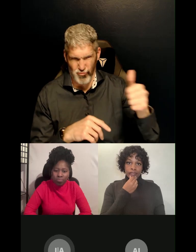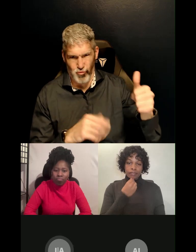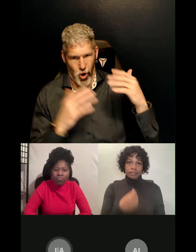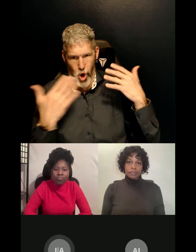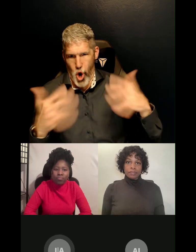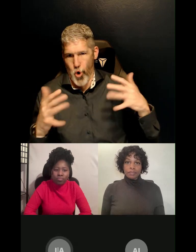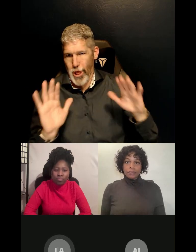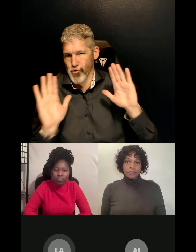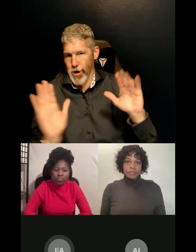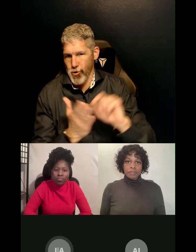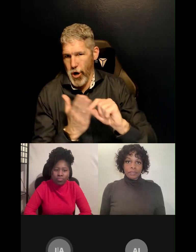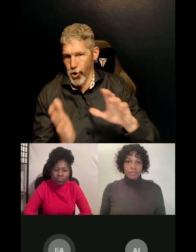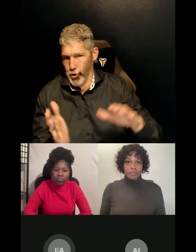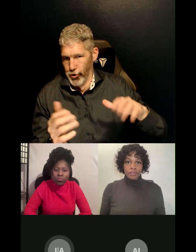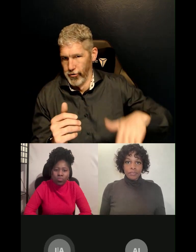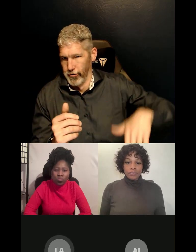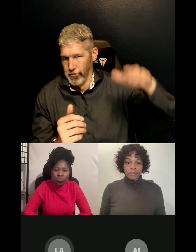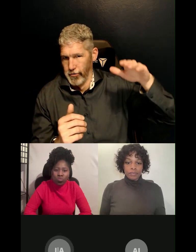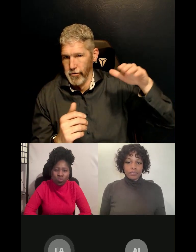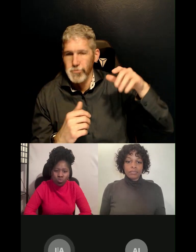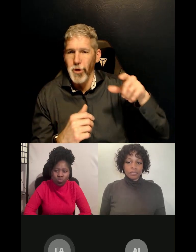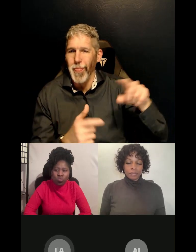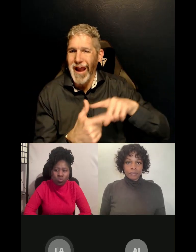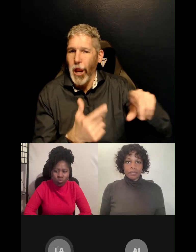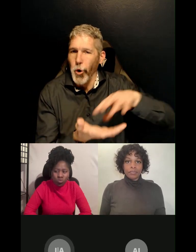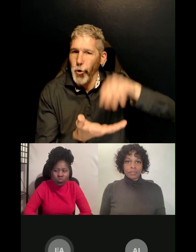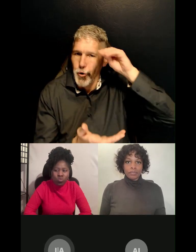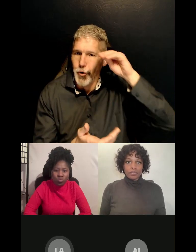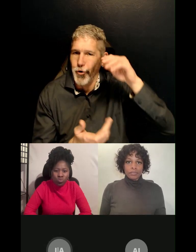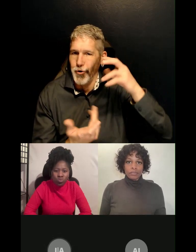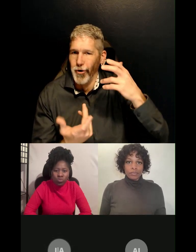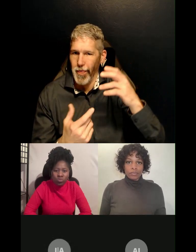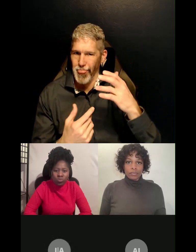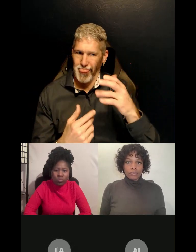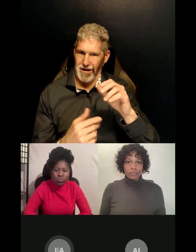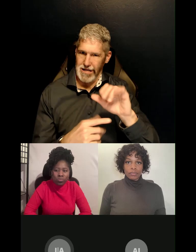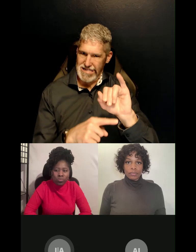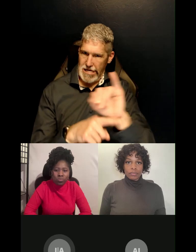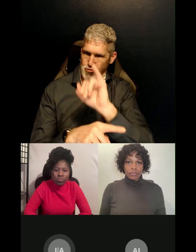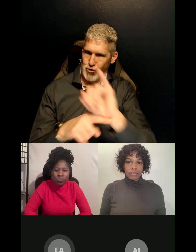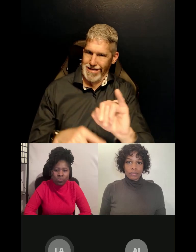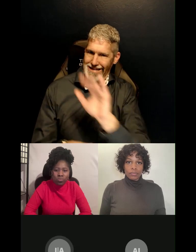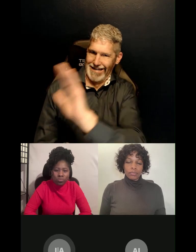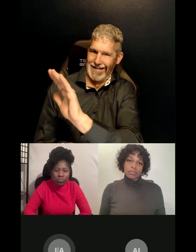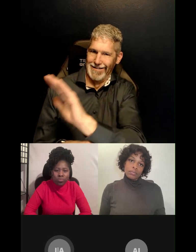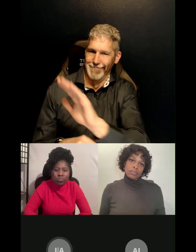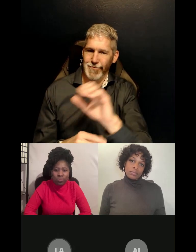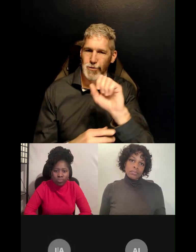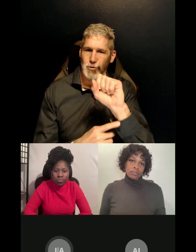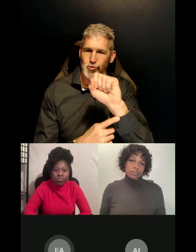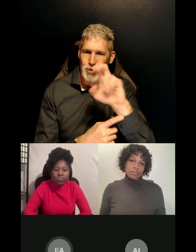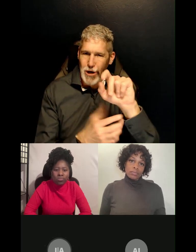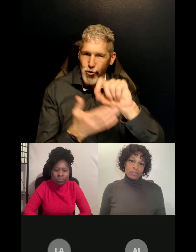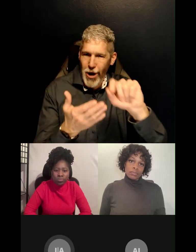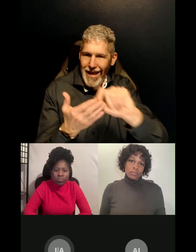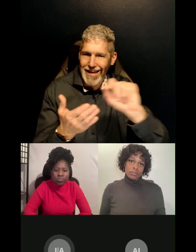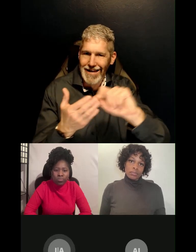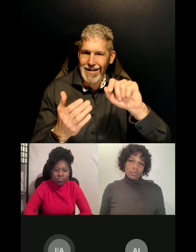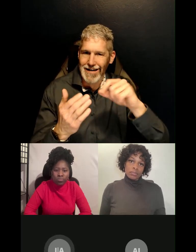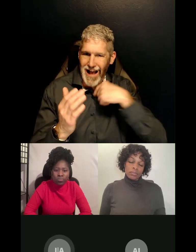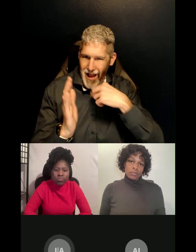And that's a great example. Lauren Ridloff is a great example. She grew up, she